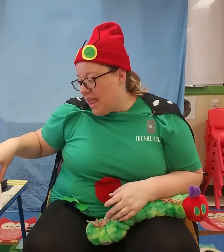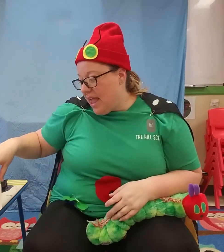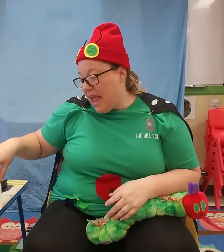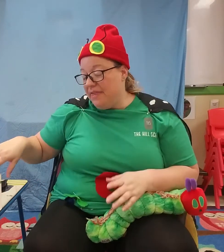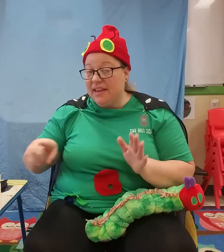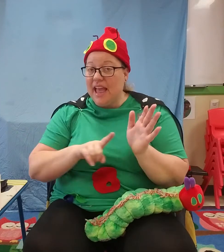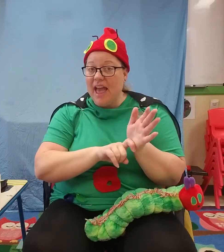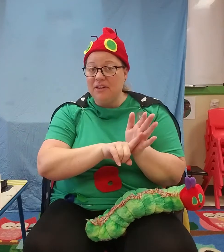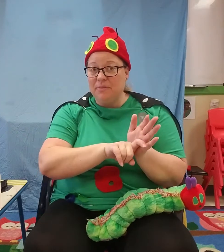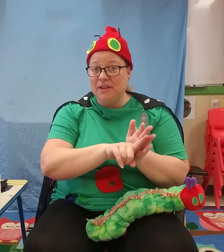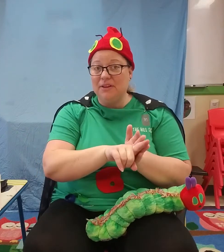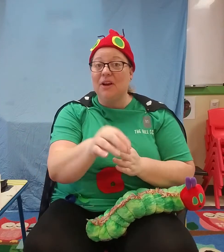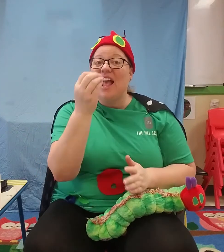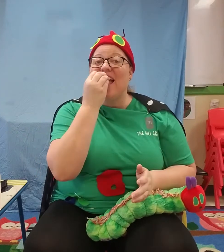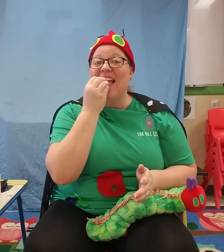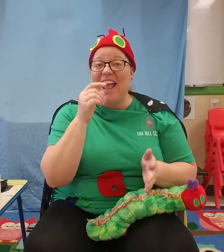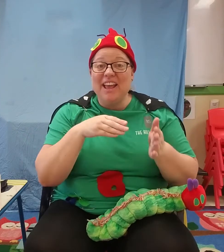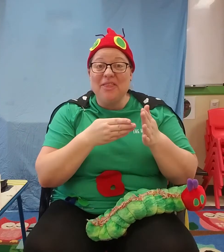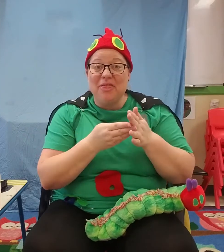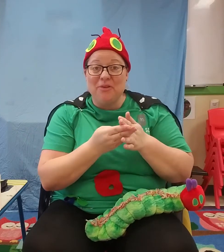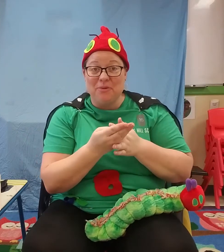And the caterpillar ate through